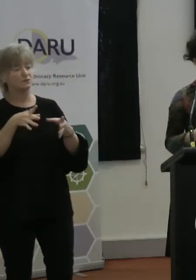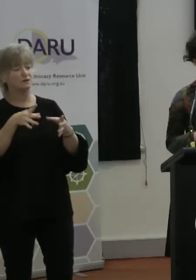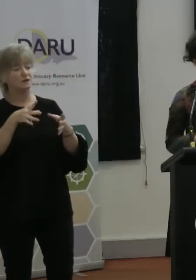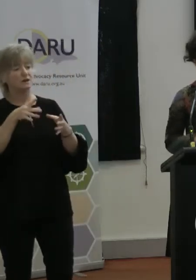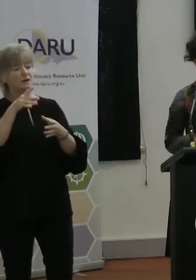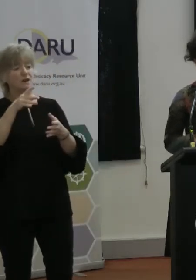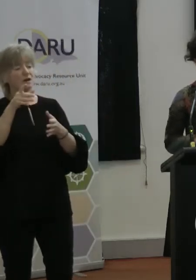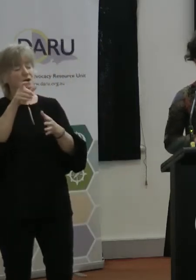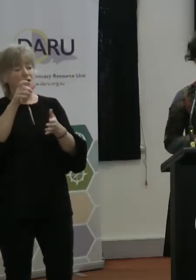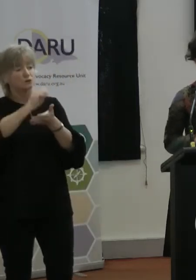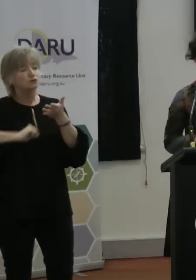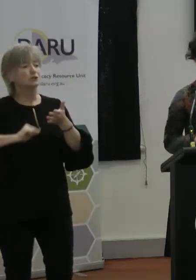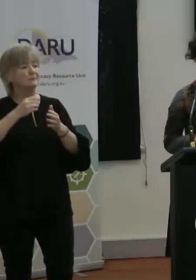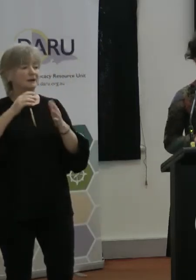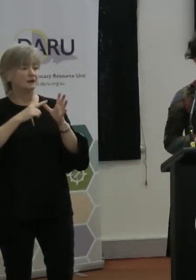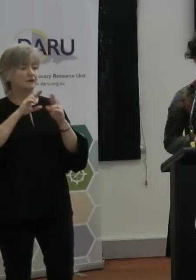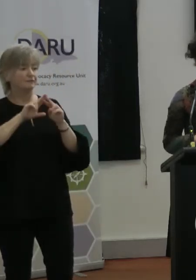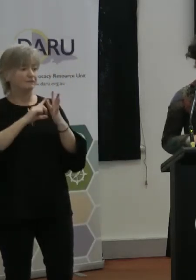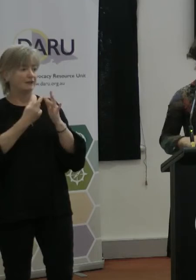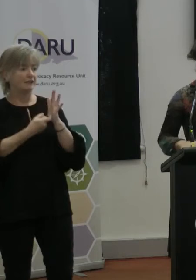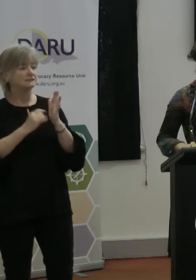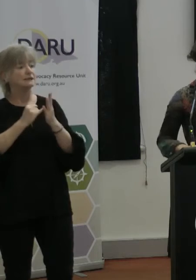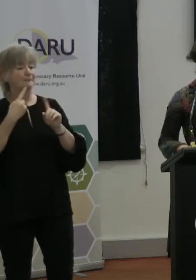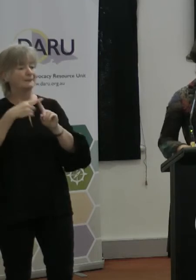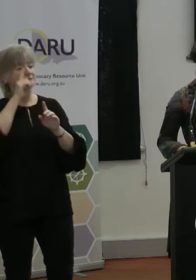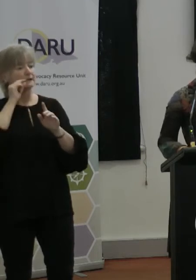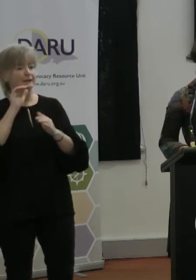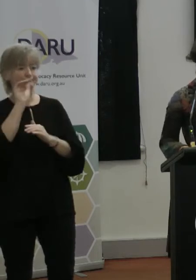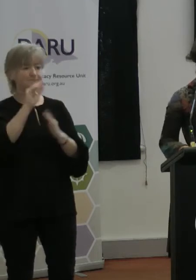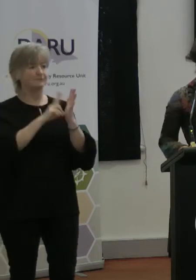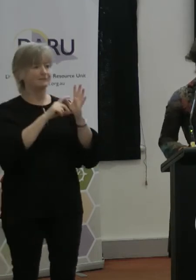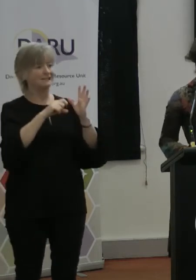go to VCAT if they have issues with their tenancy.